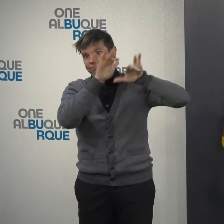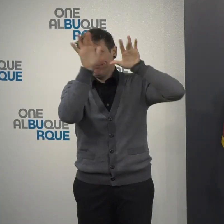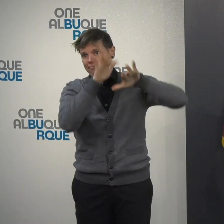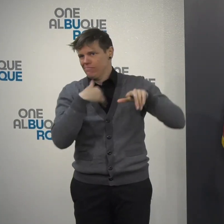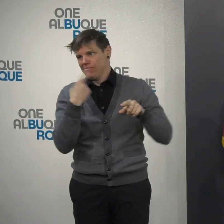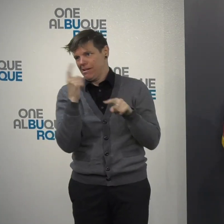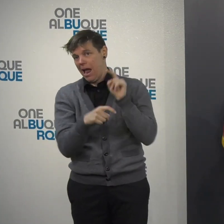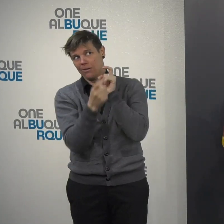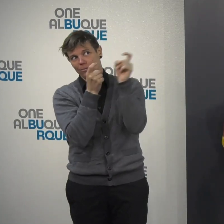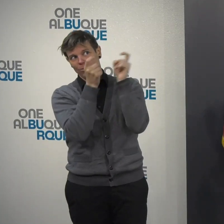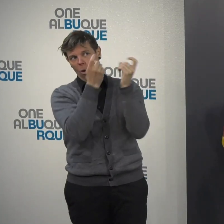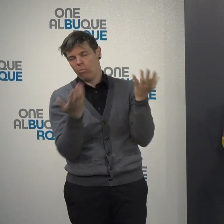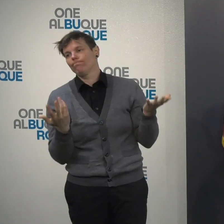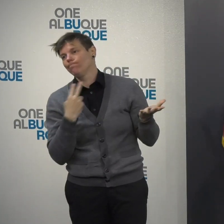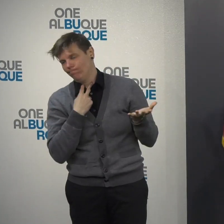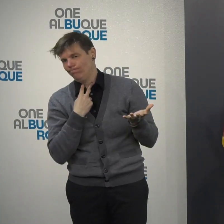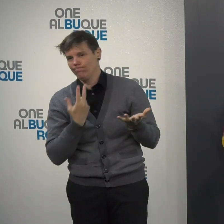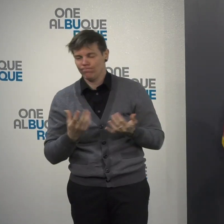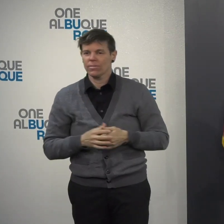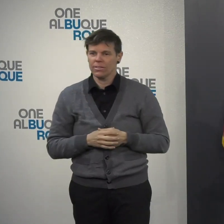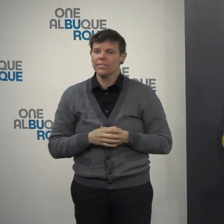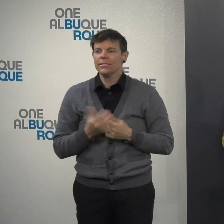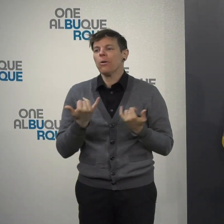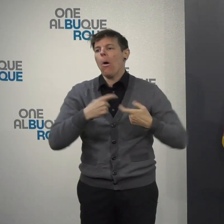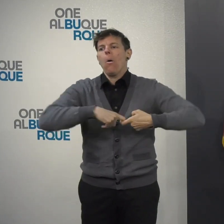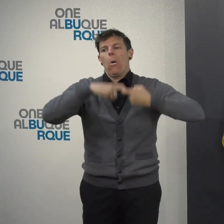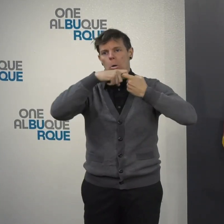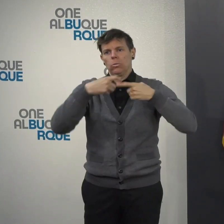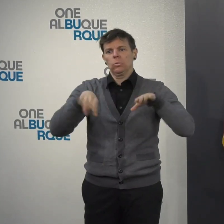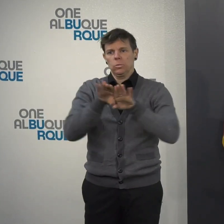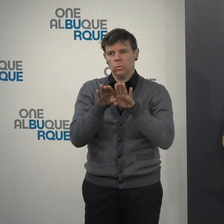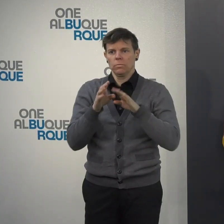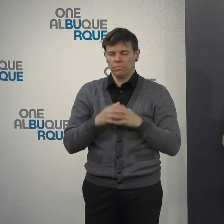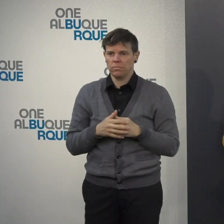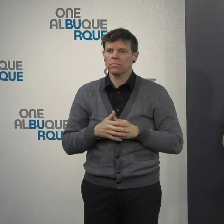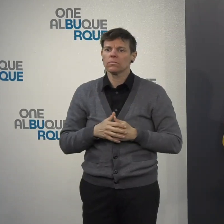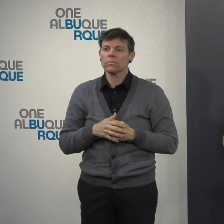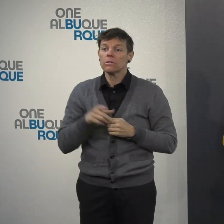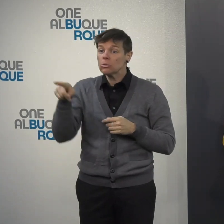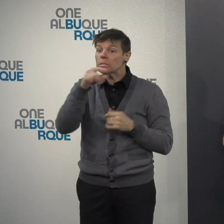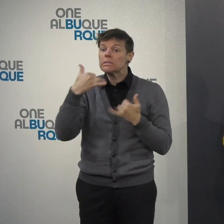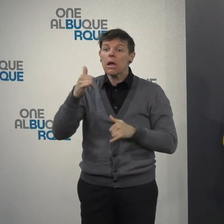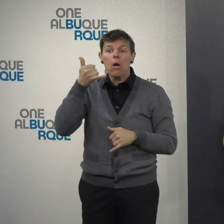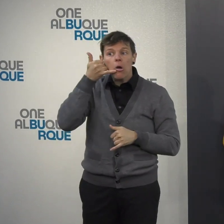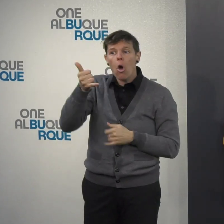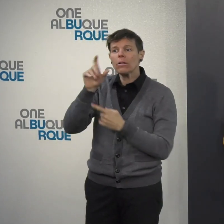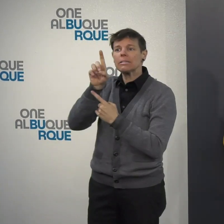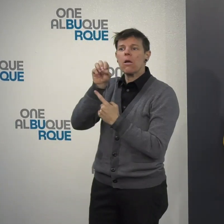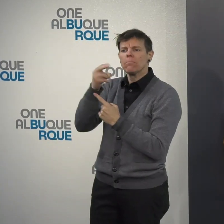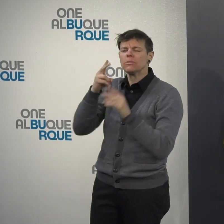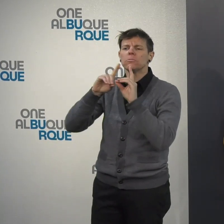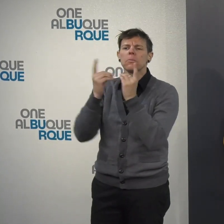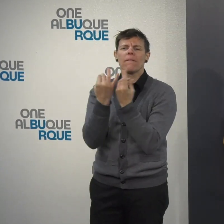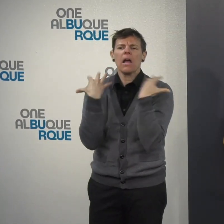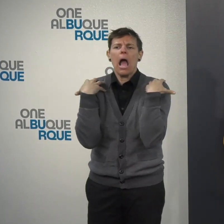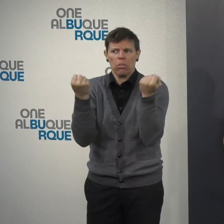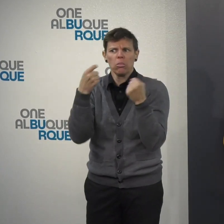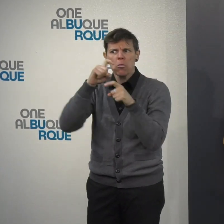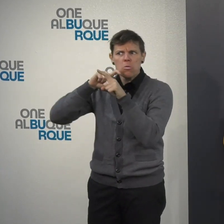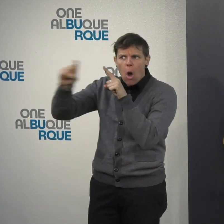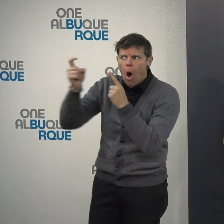forth, that particular location is on hold. Folks can still call the DOH hotline for information. And